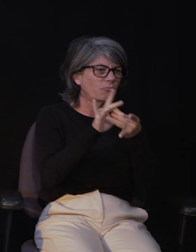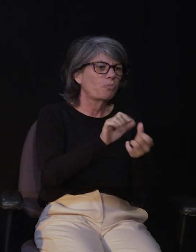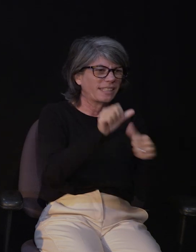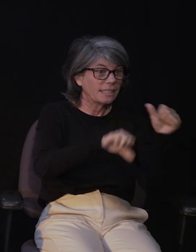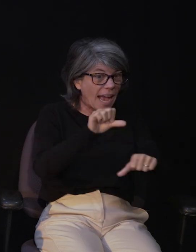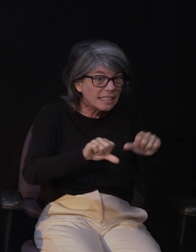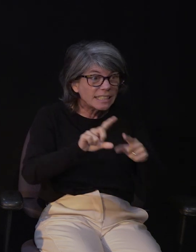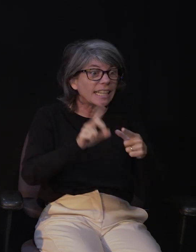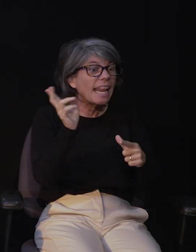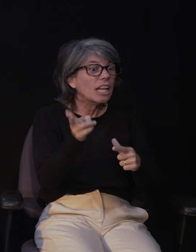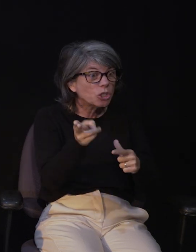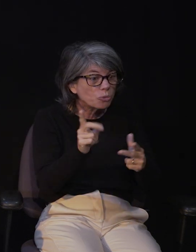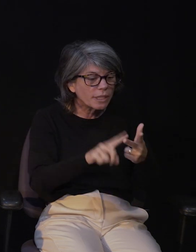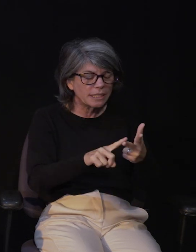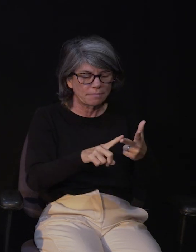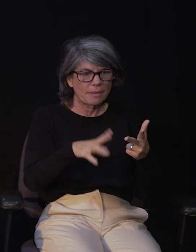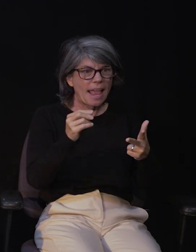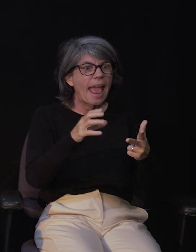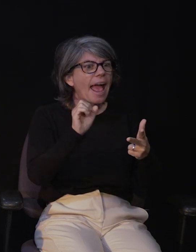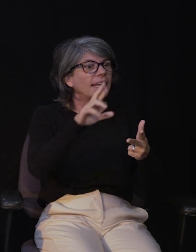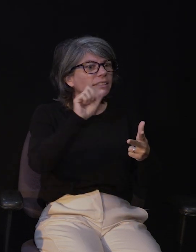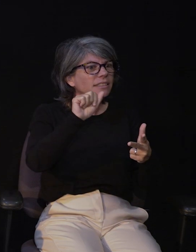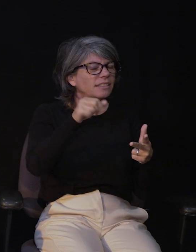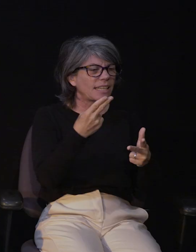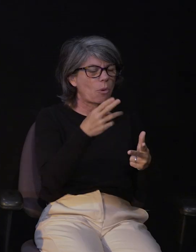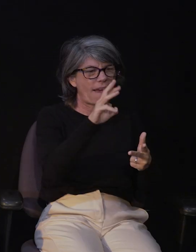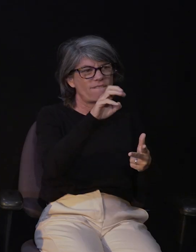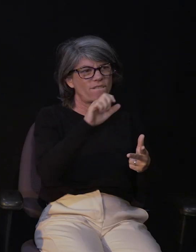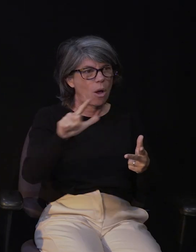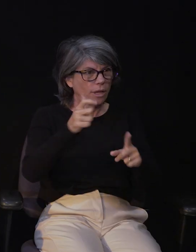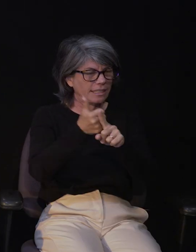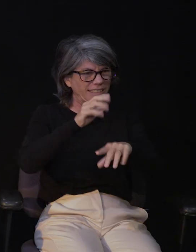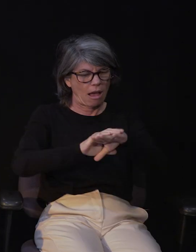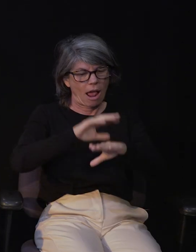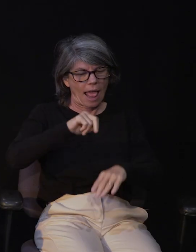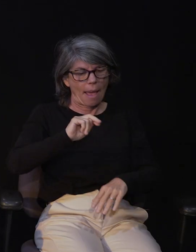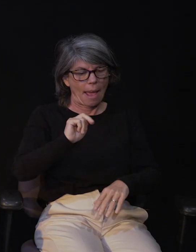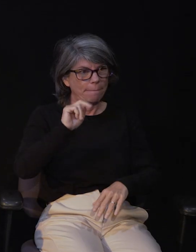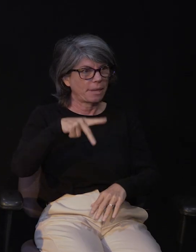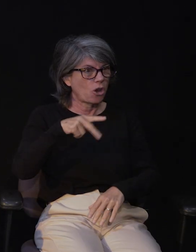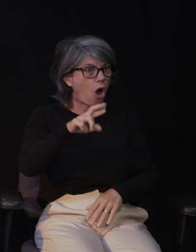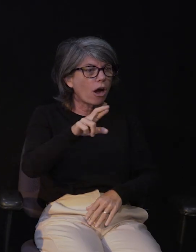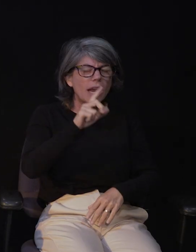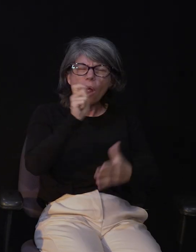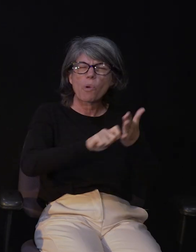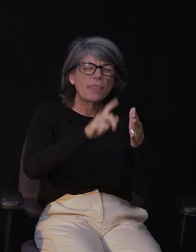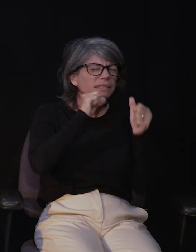like books about history. And Sarah Vowell, who was on NPR and wrote these